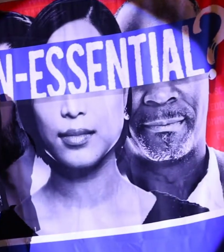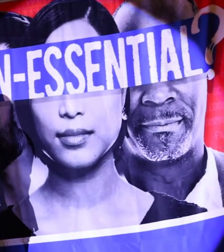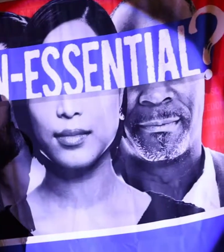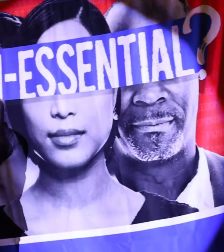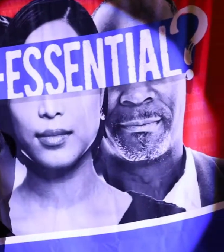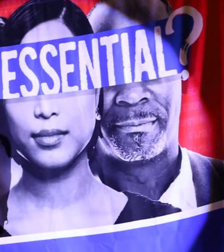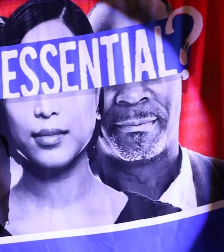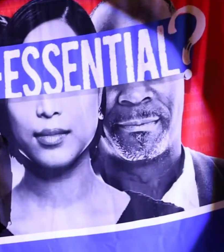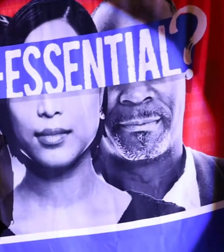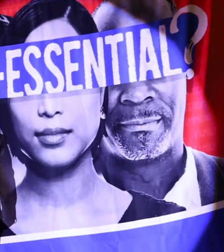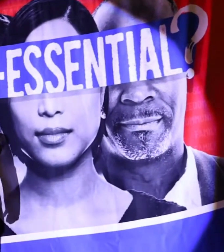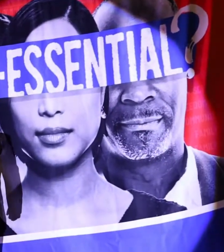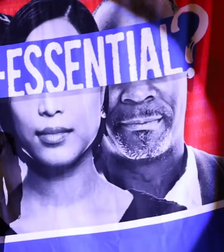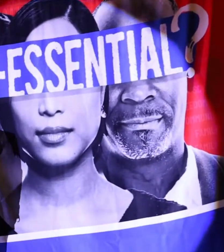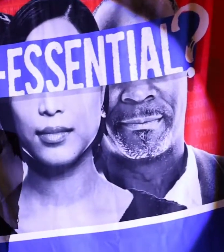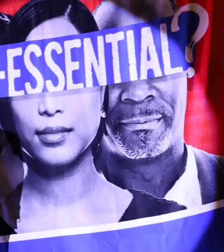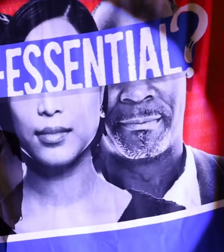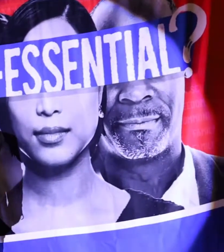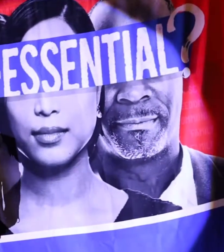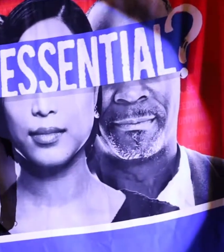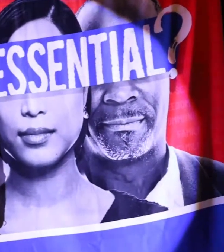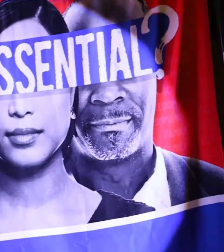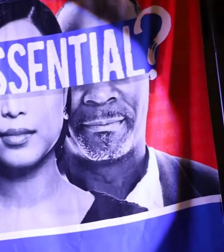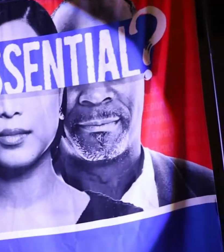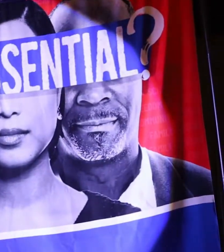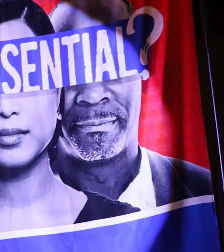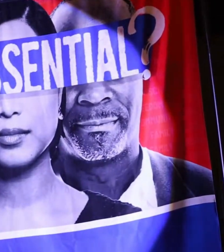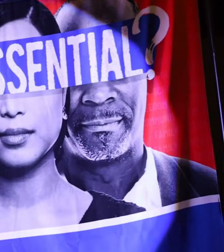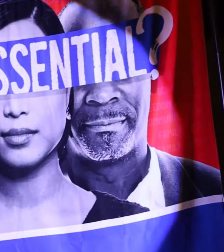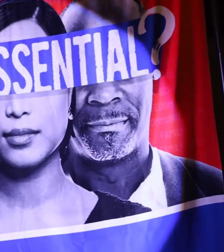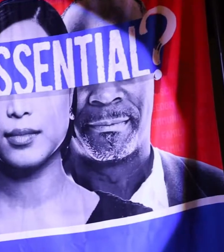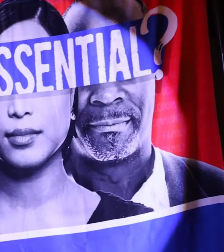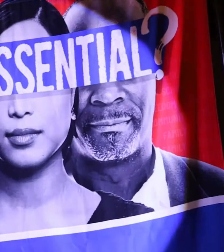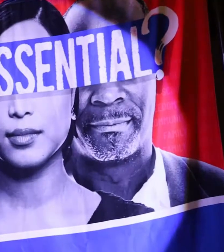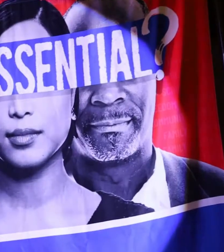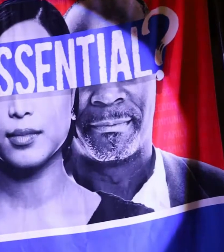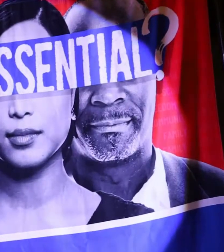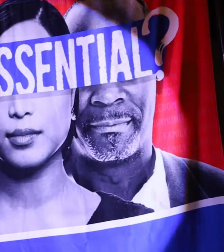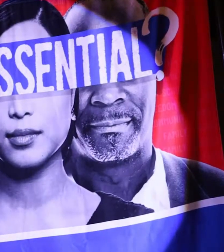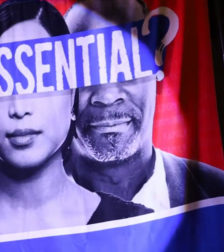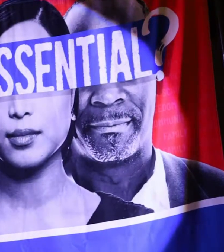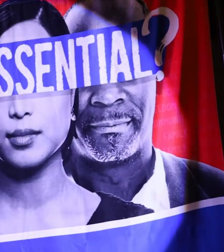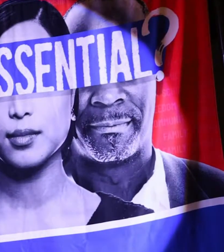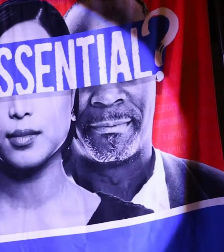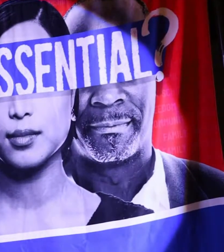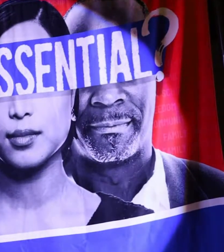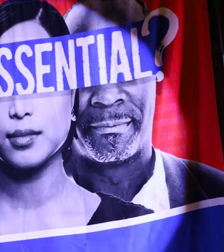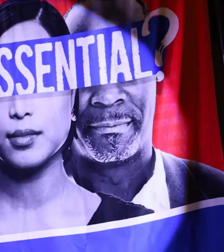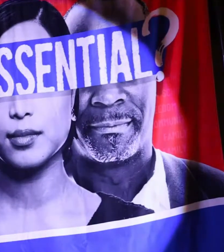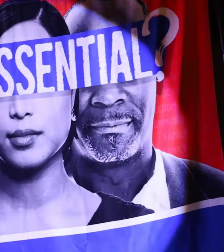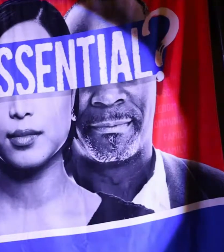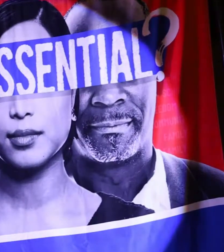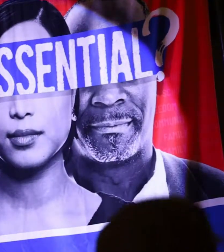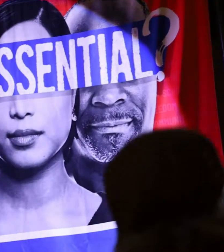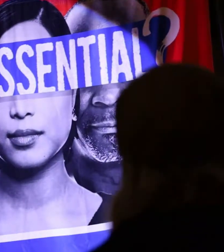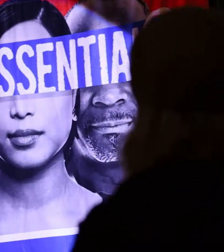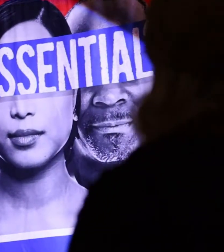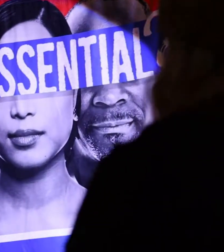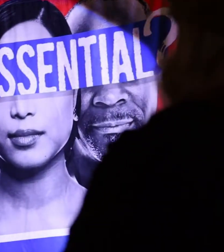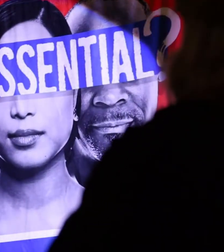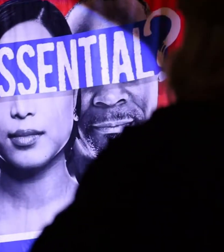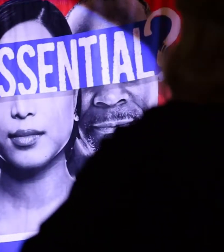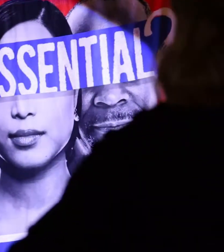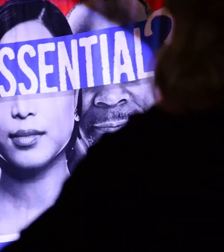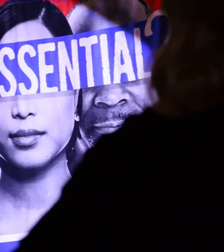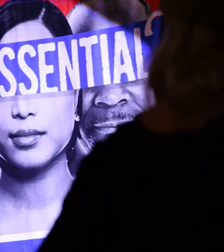We're staying for the pledge. Perfect. All right, well, that's my second one. Third time is a charm. Stay